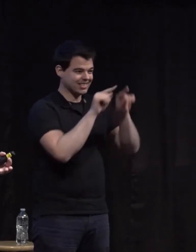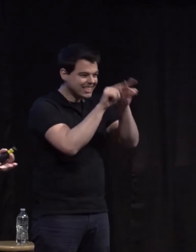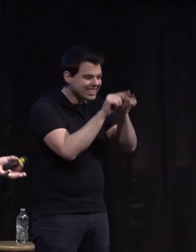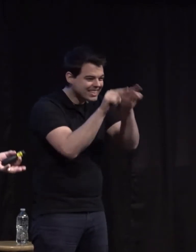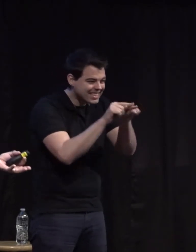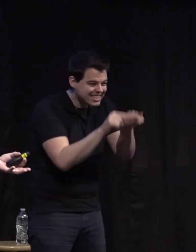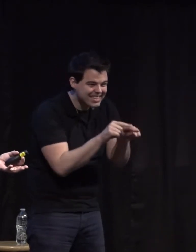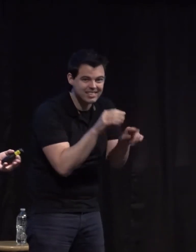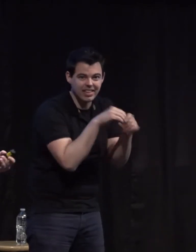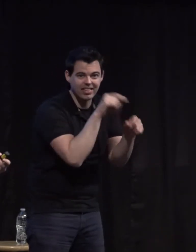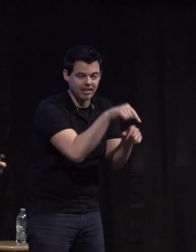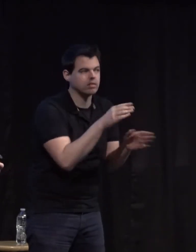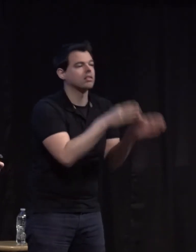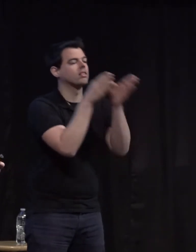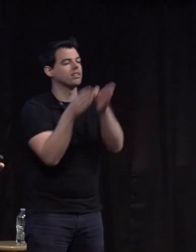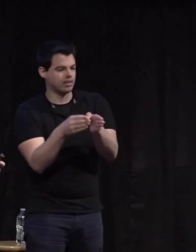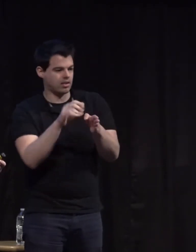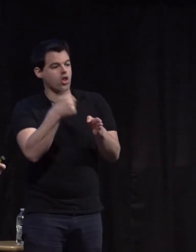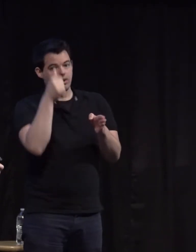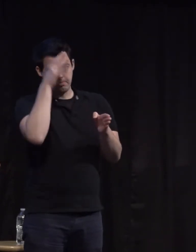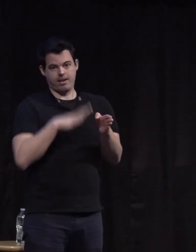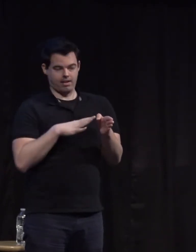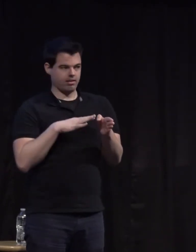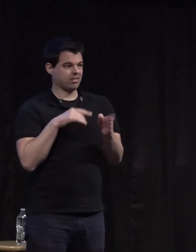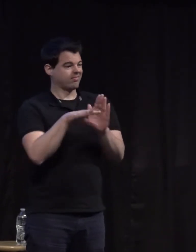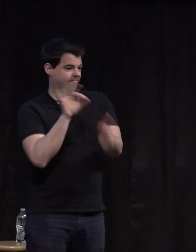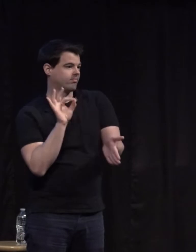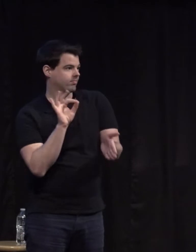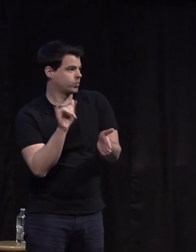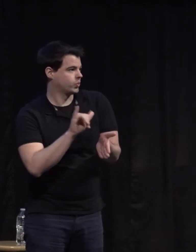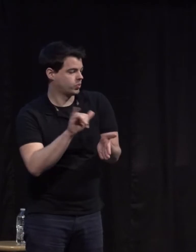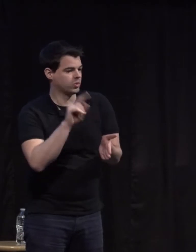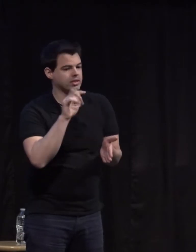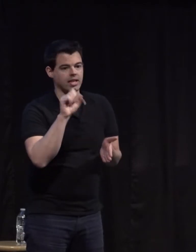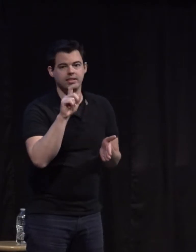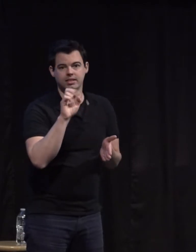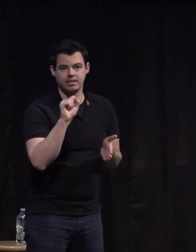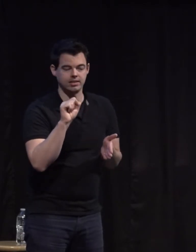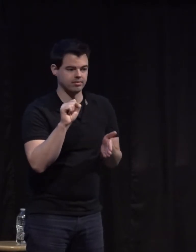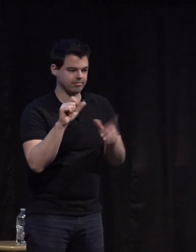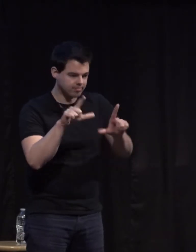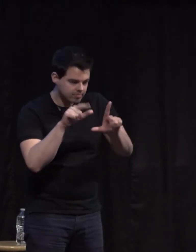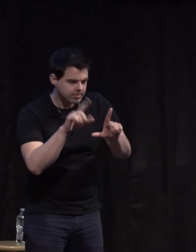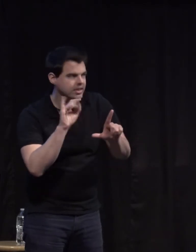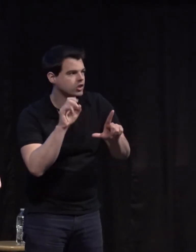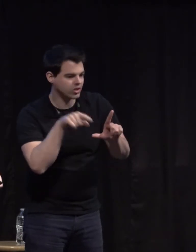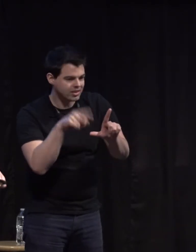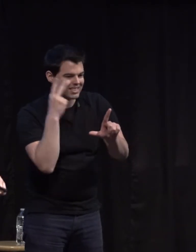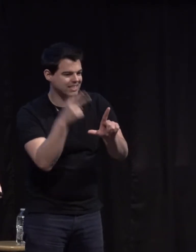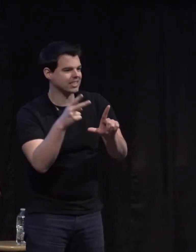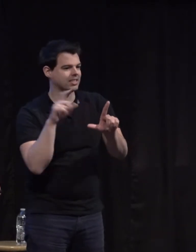gonadal tissue from a testis. And all those little peppercorn things are developing sperm cells.